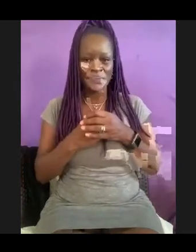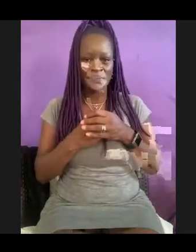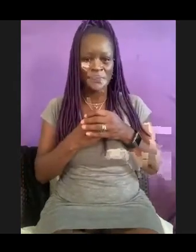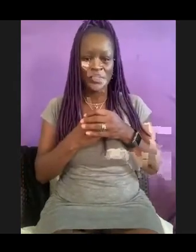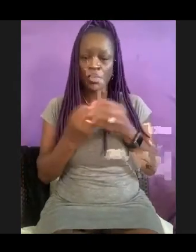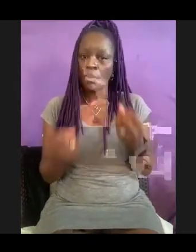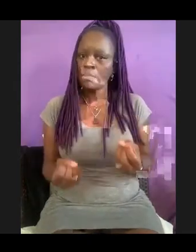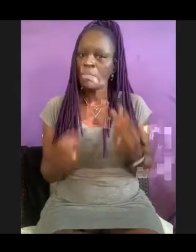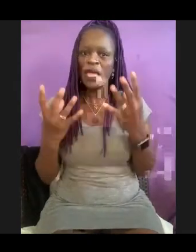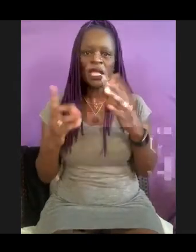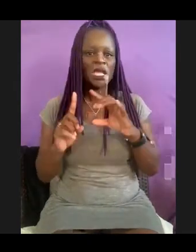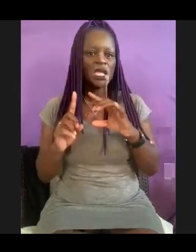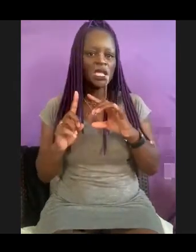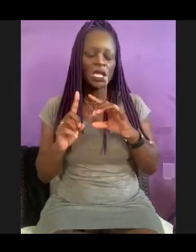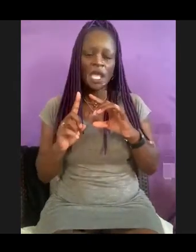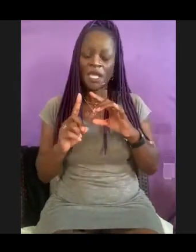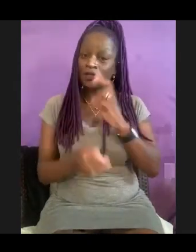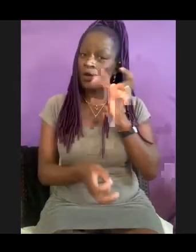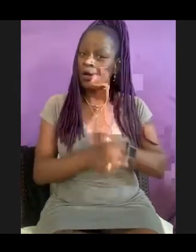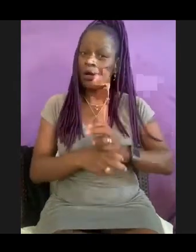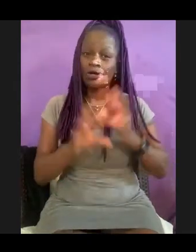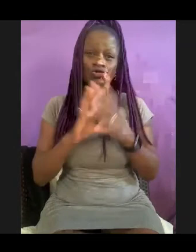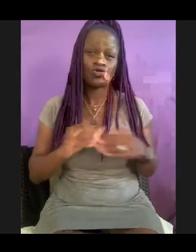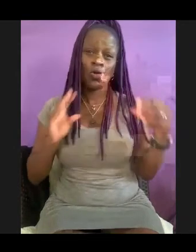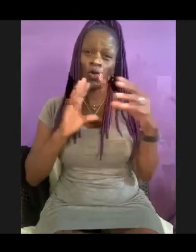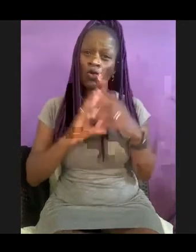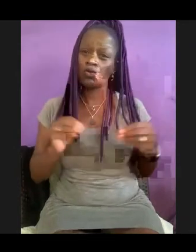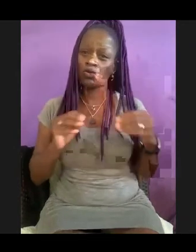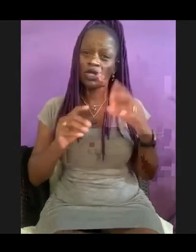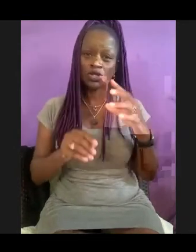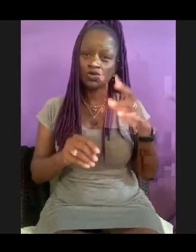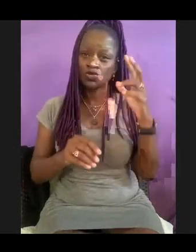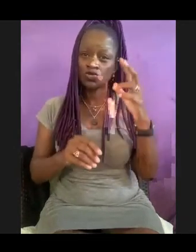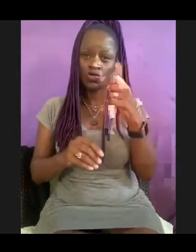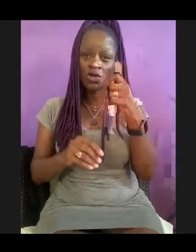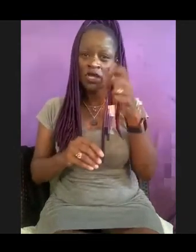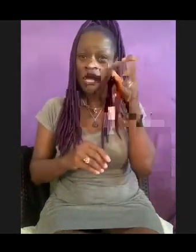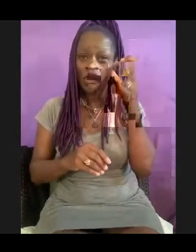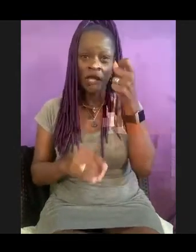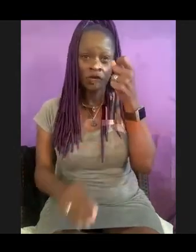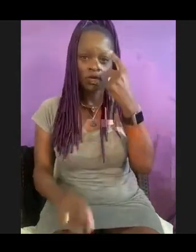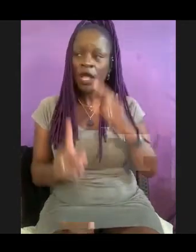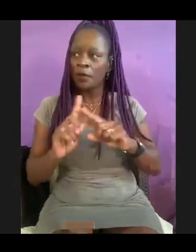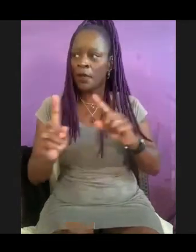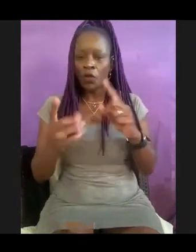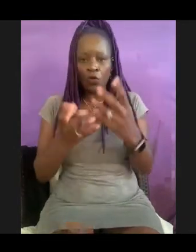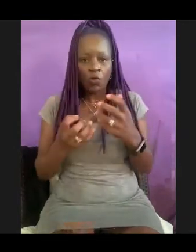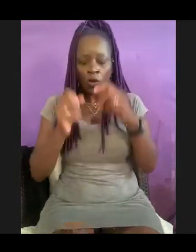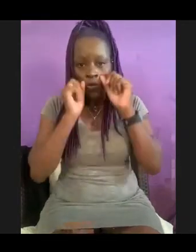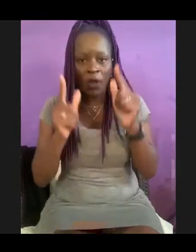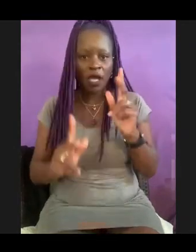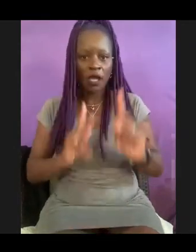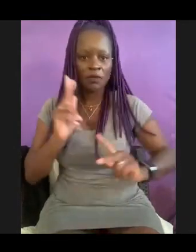are difficult to hear, but we need our conscientiousness awaken to the sheer numbers